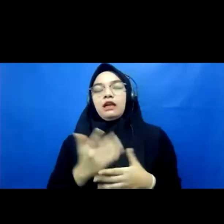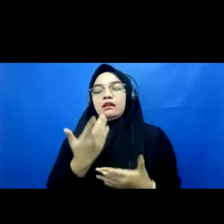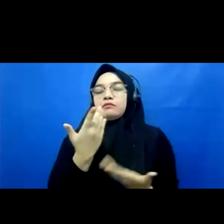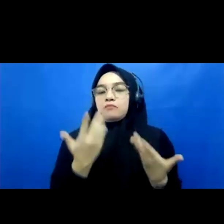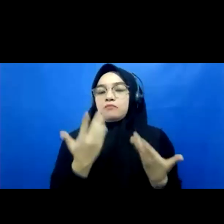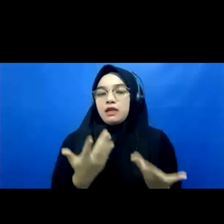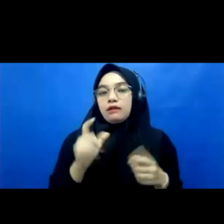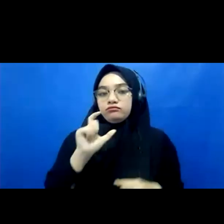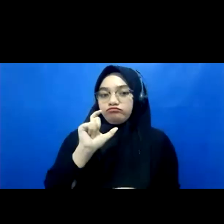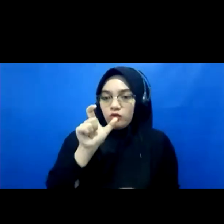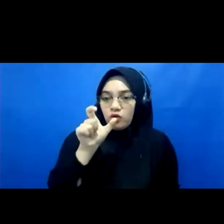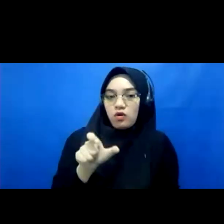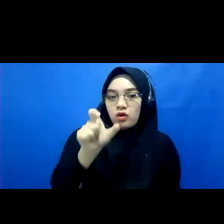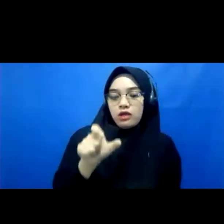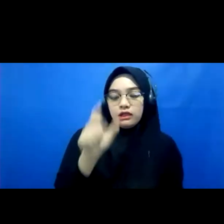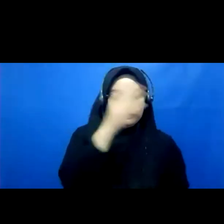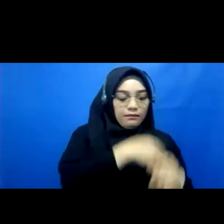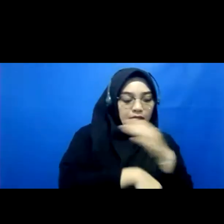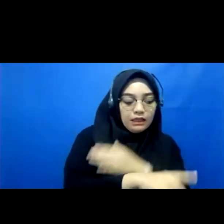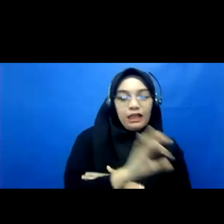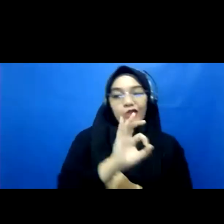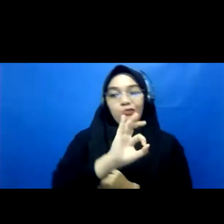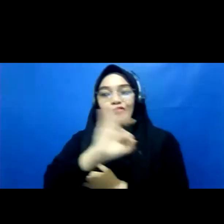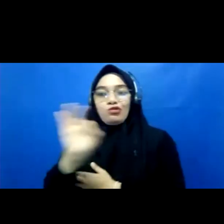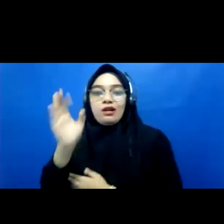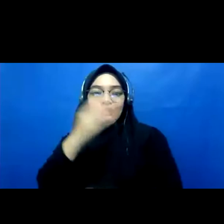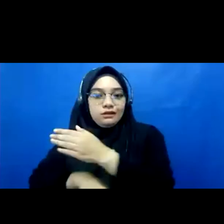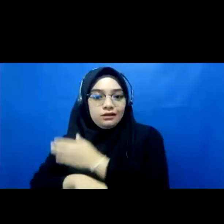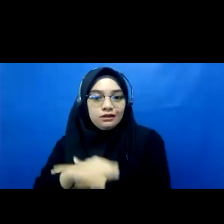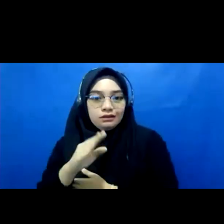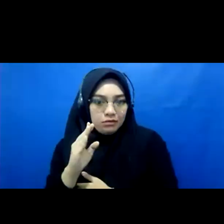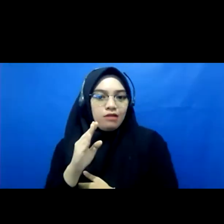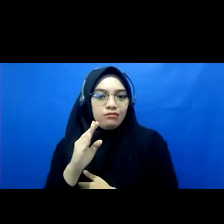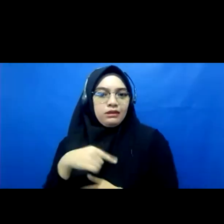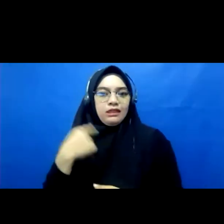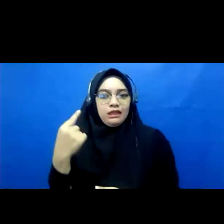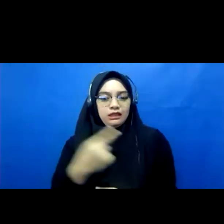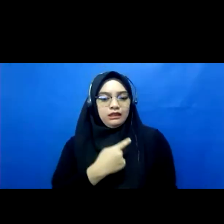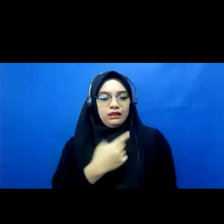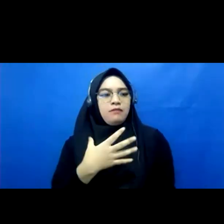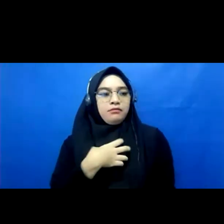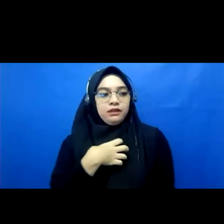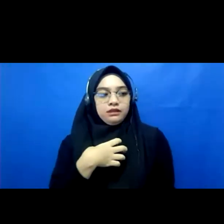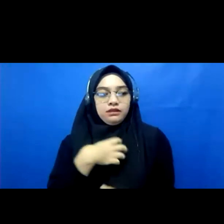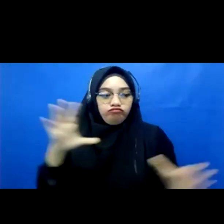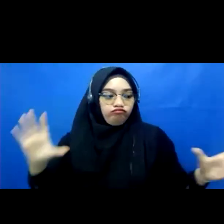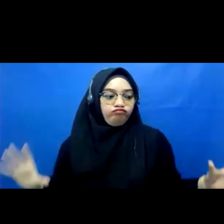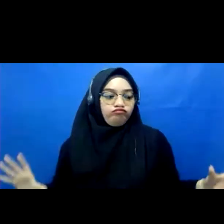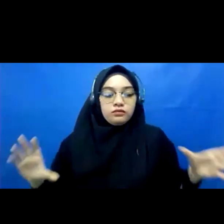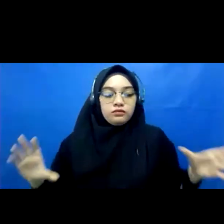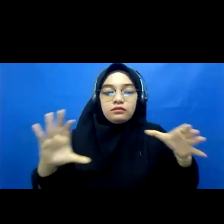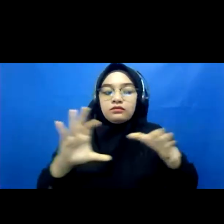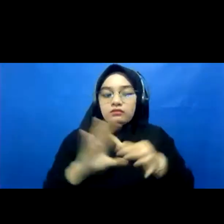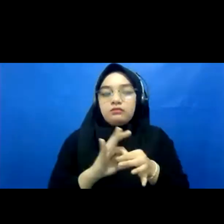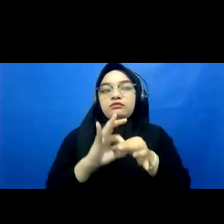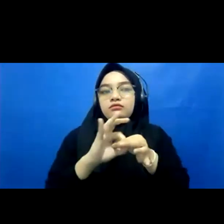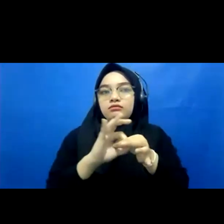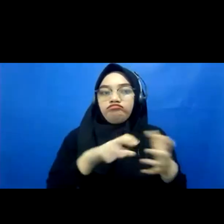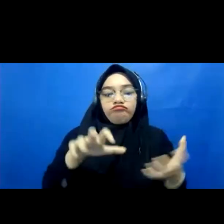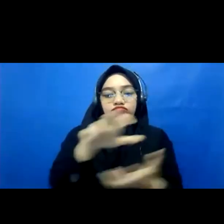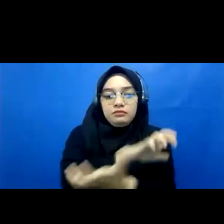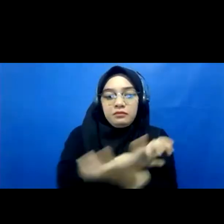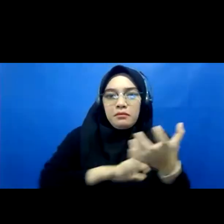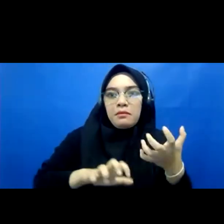also with people without disability, because we believe that when they go back to the community, they have to live with their own